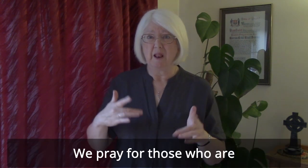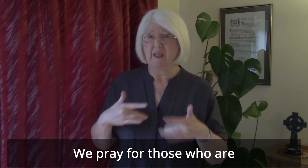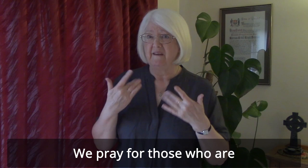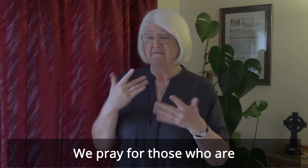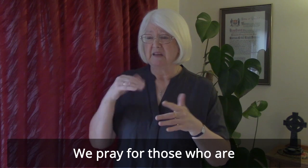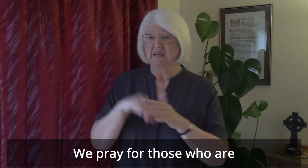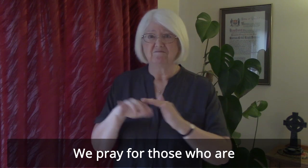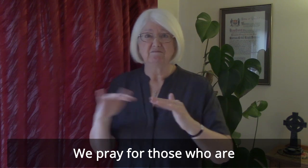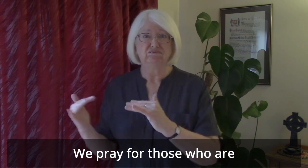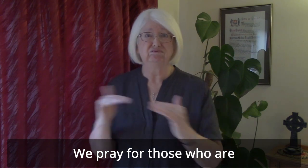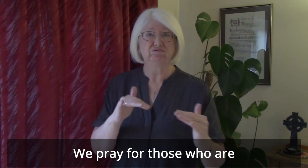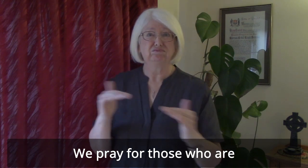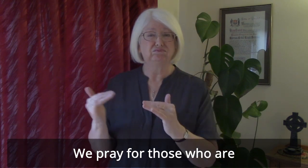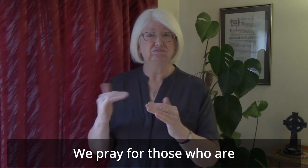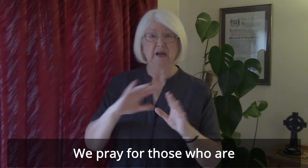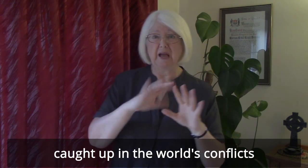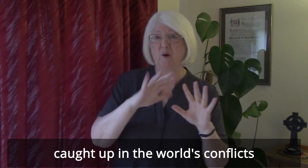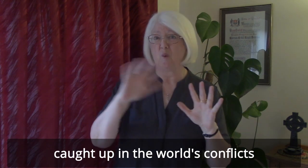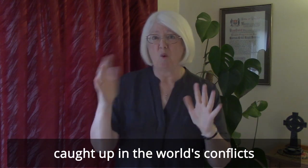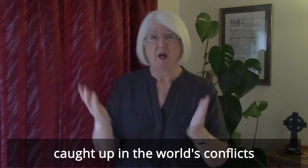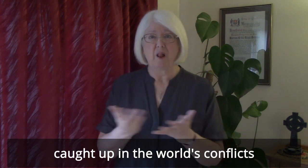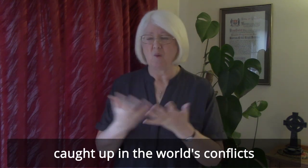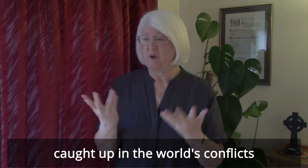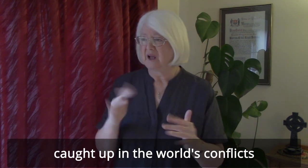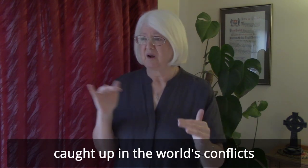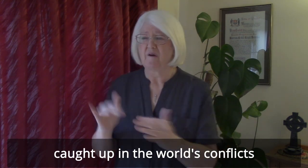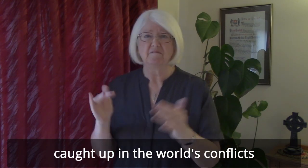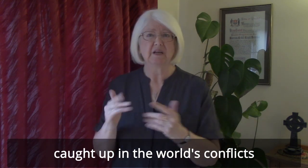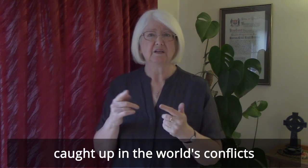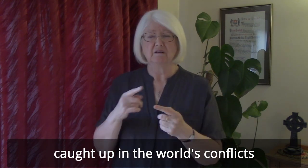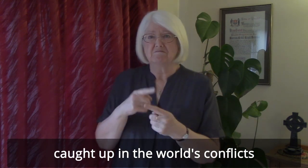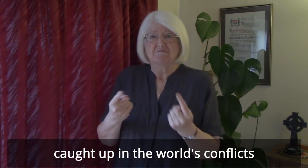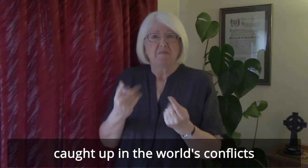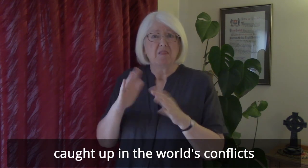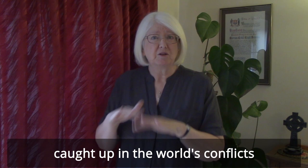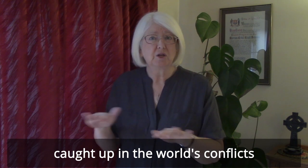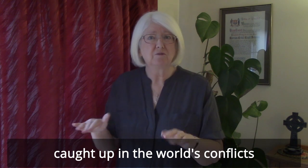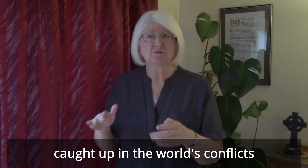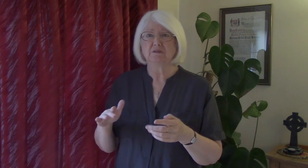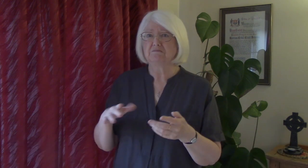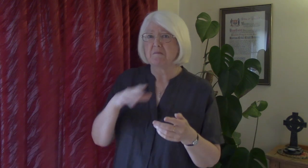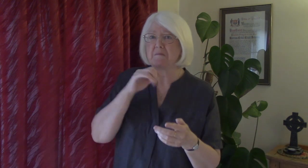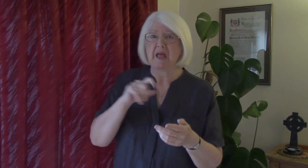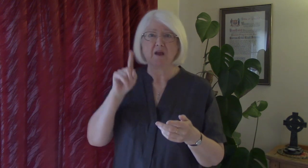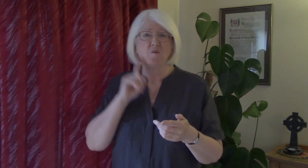we pray for those who are caught up in the world's conflicts.